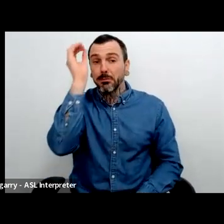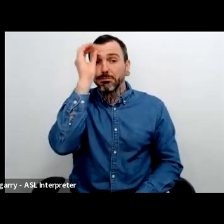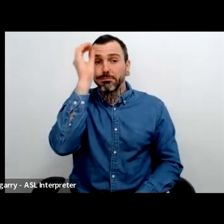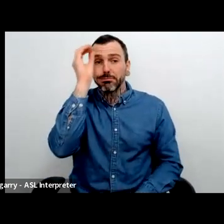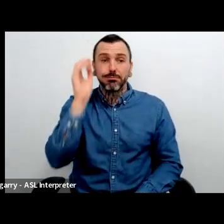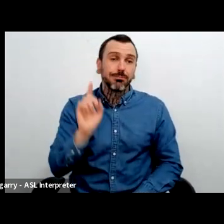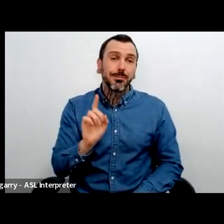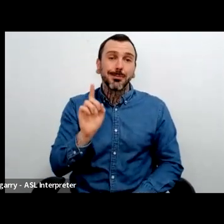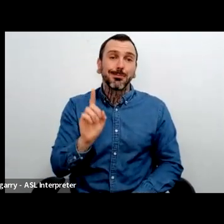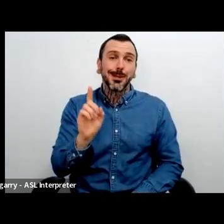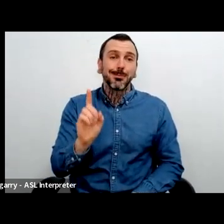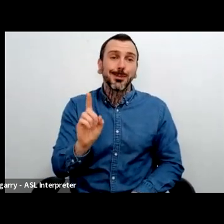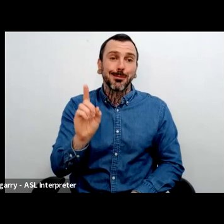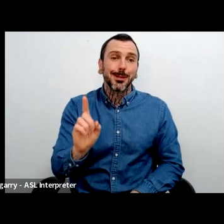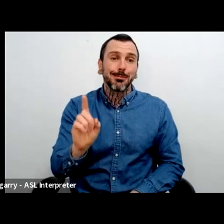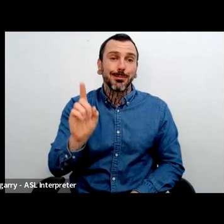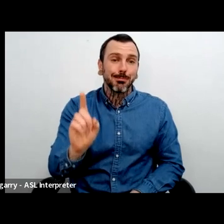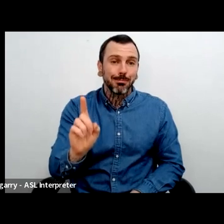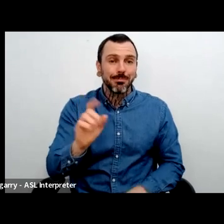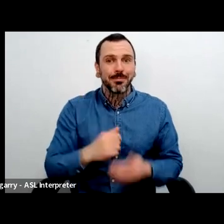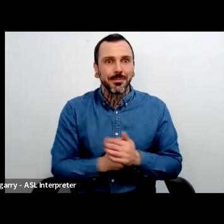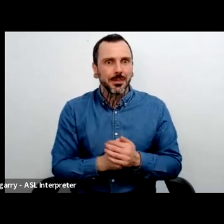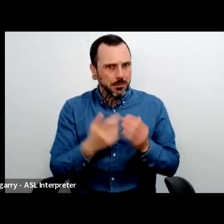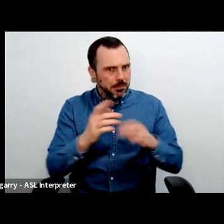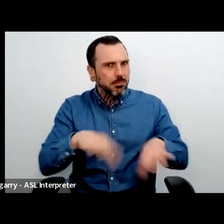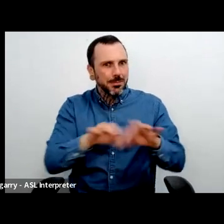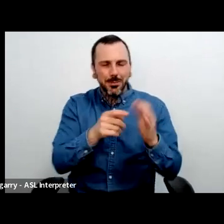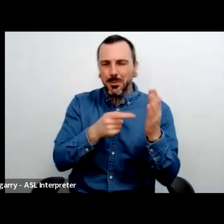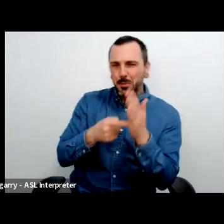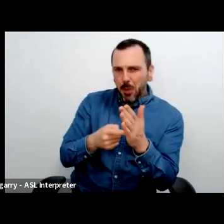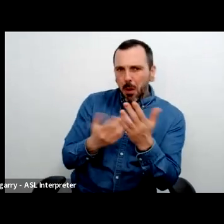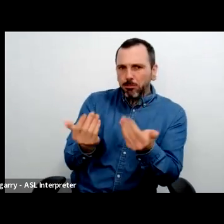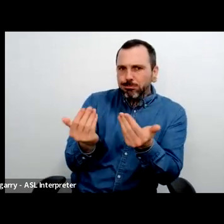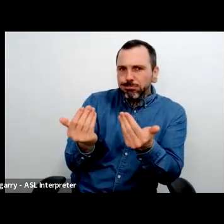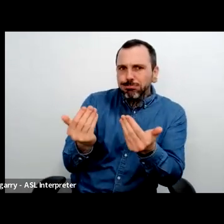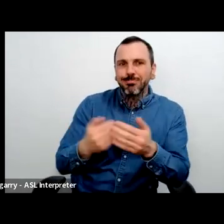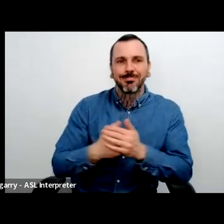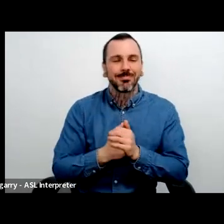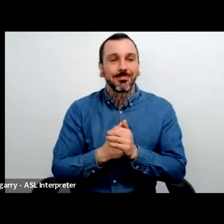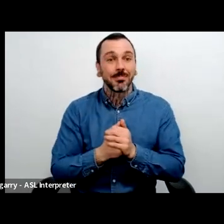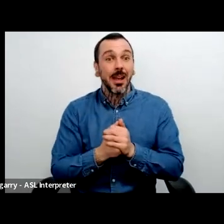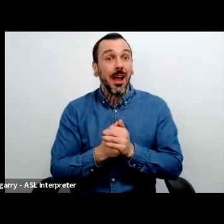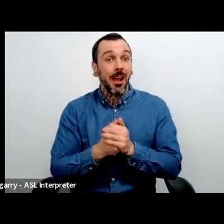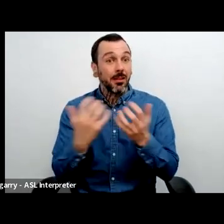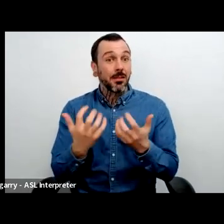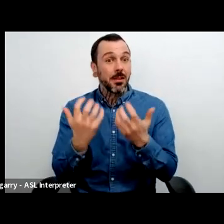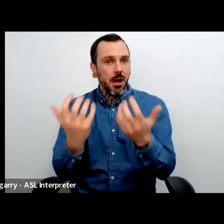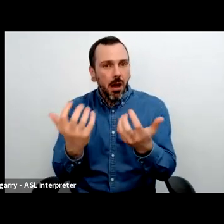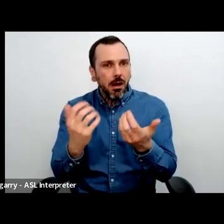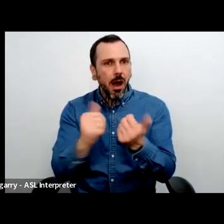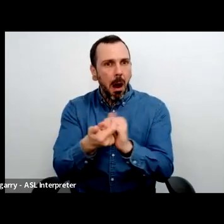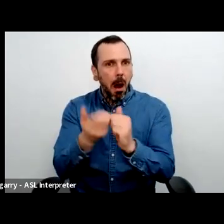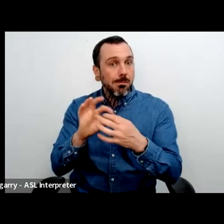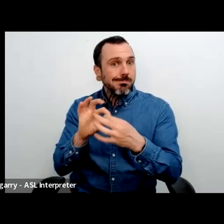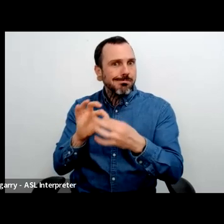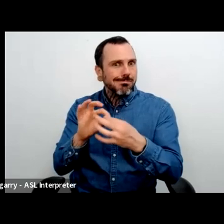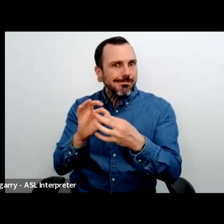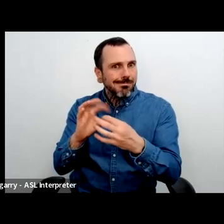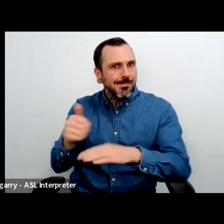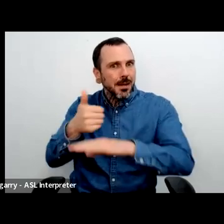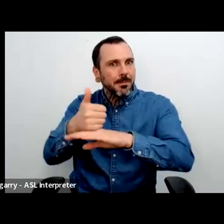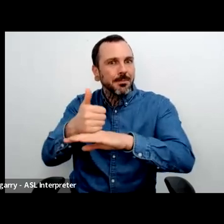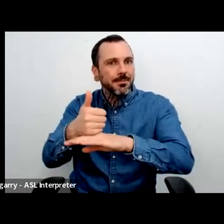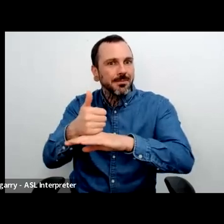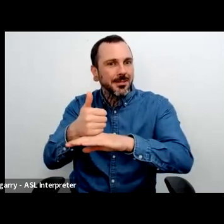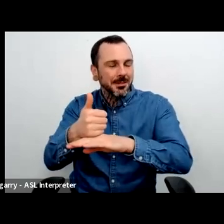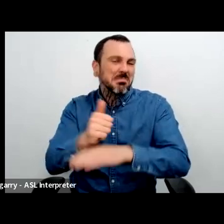the terms of the people we're trying to establish relationships with? So even the way we get the word out, like, so I can speak specifically with the Indian